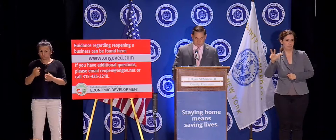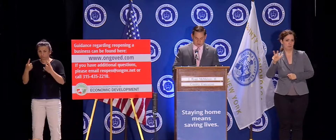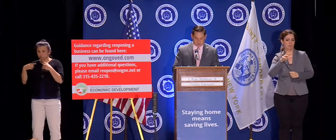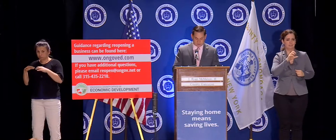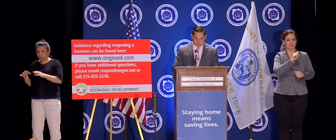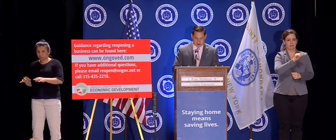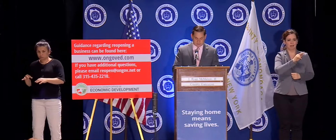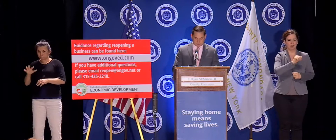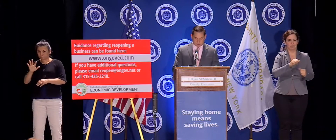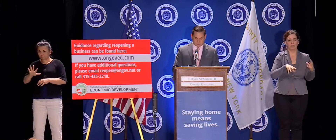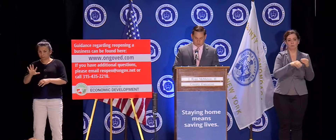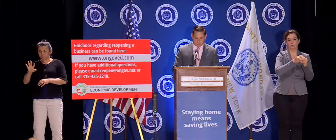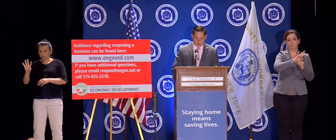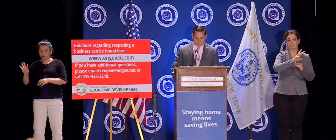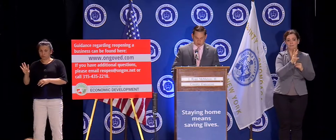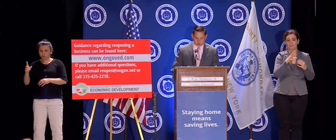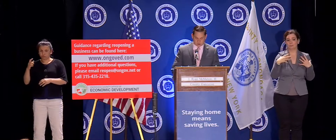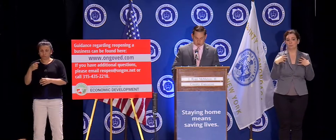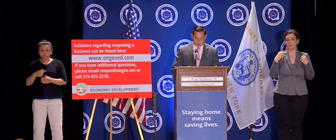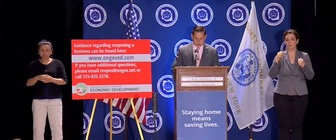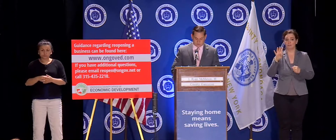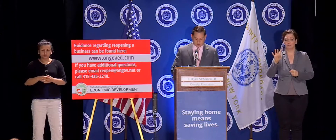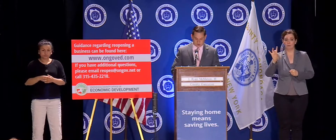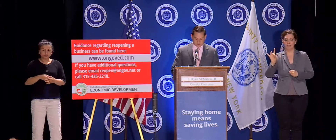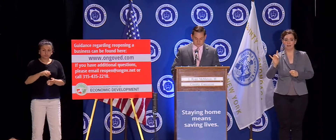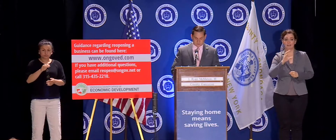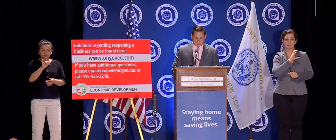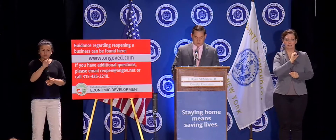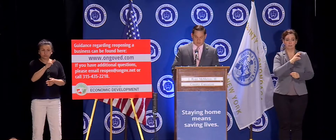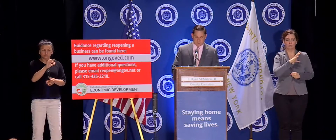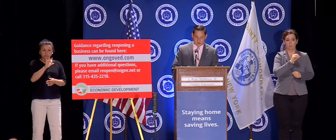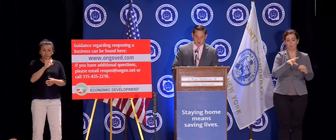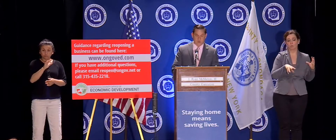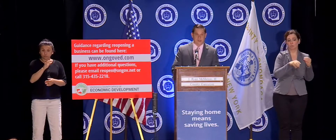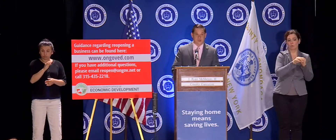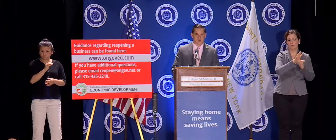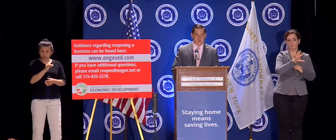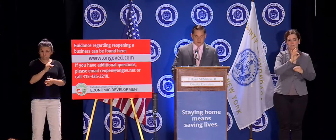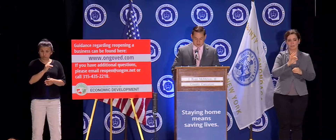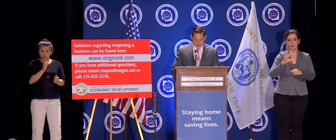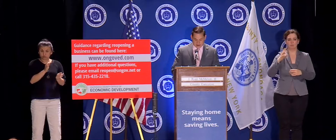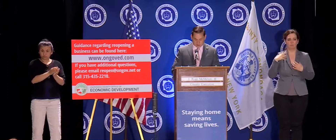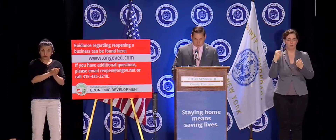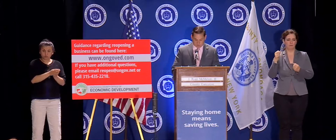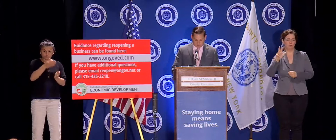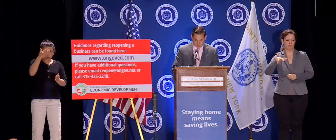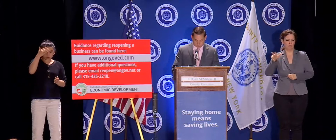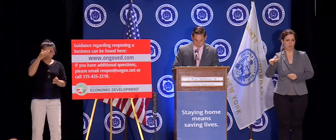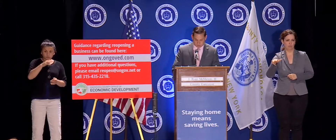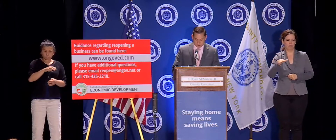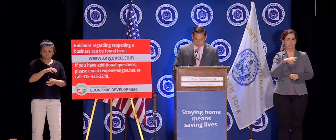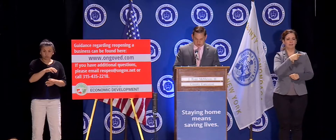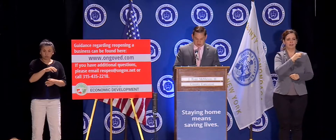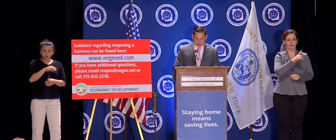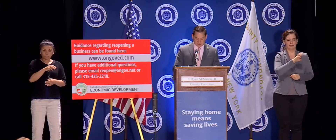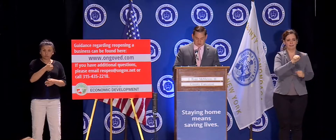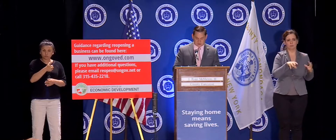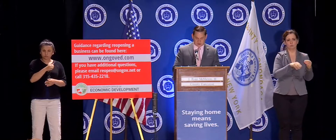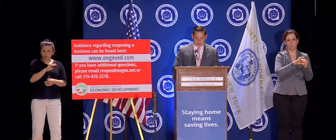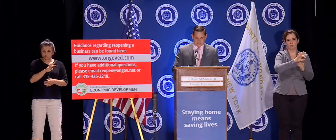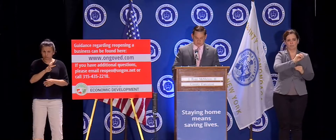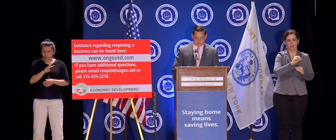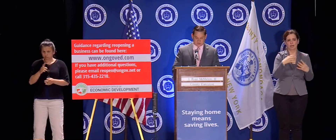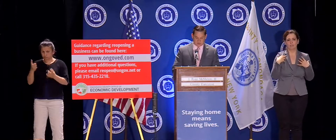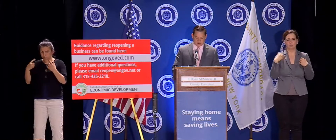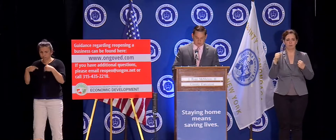26 recoveries. Pompey, 24, 22 recoveries. Van Buren, 22, 9 recoveries. Skaneateles,